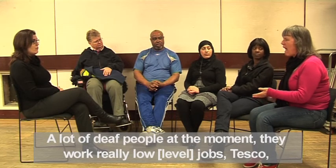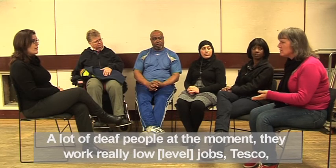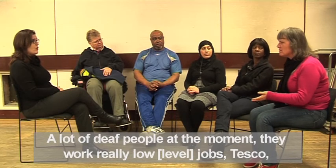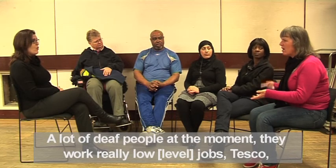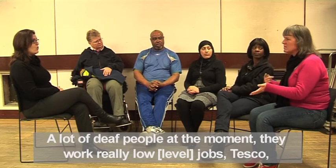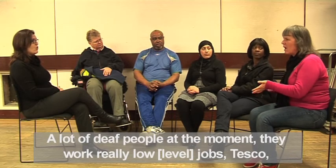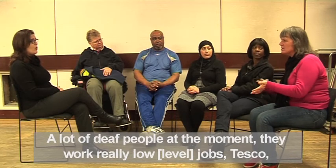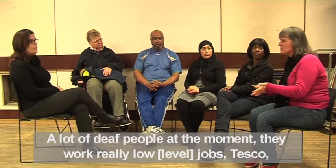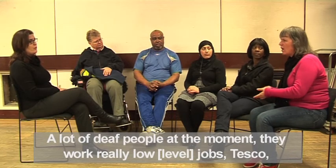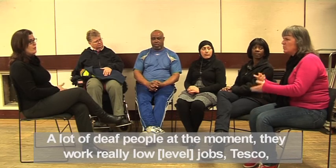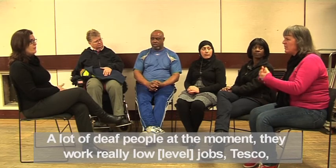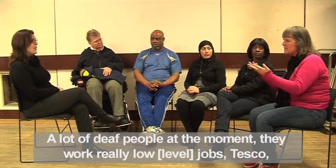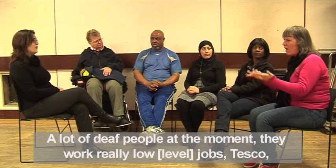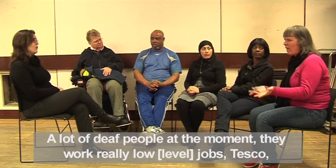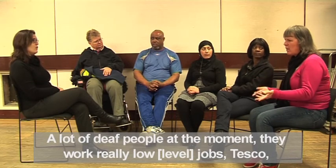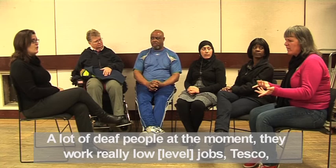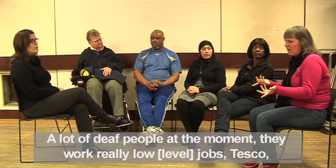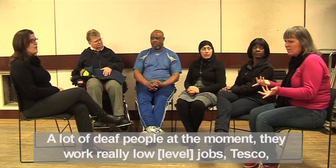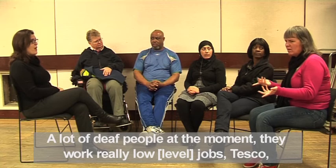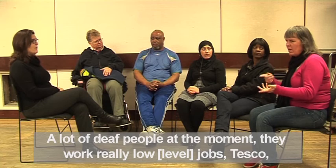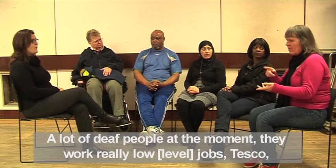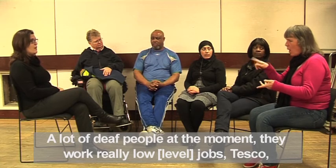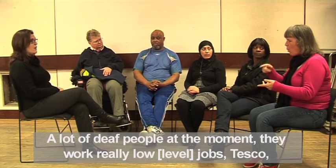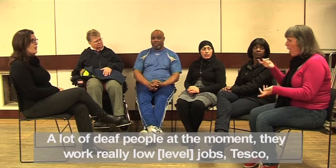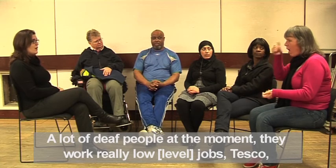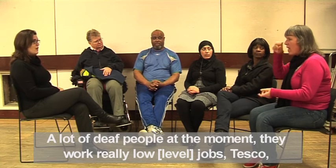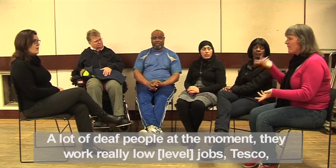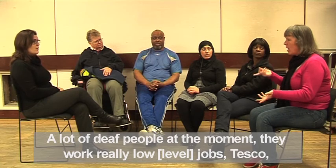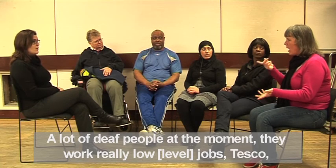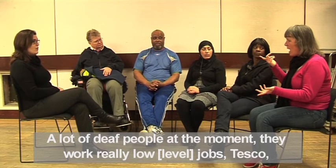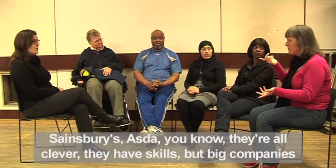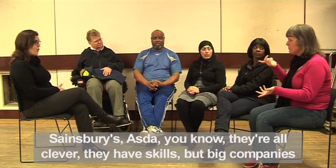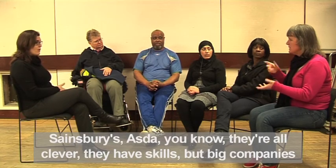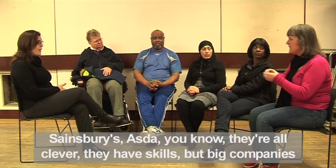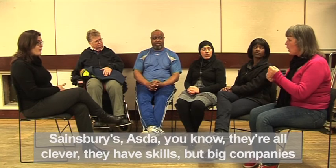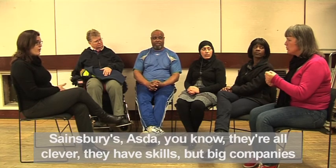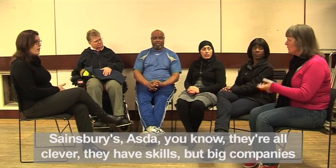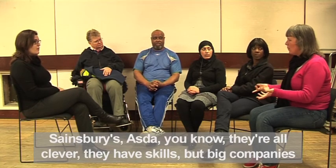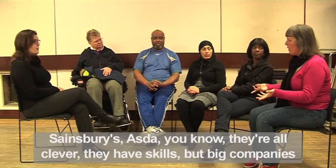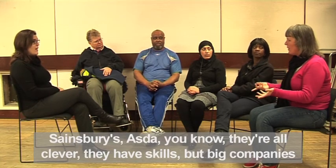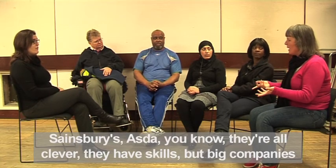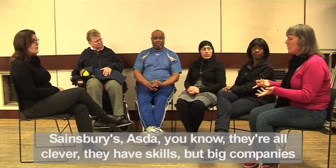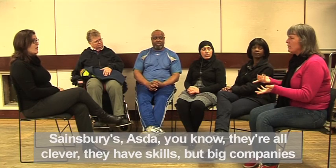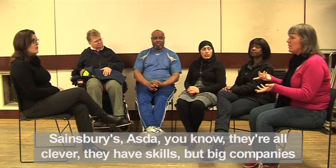really low jobs, Tesco, Sainsbury's, Asda. They're all clever, they have skills,